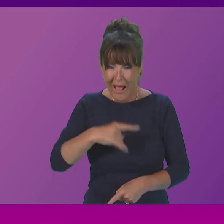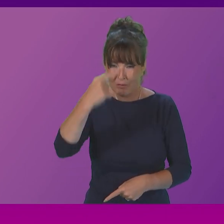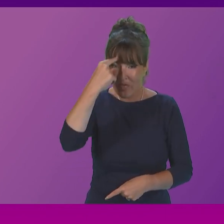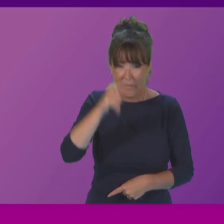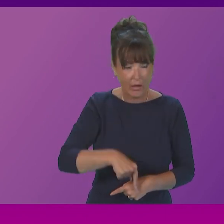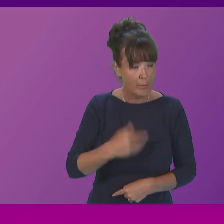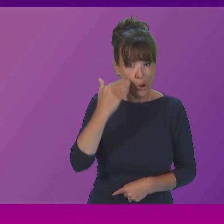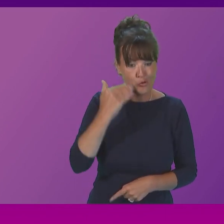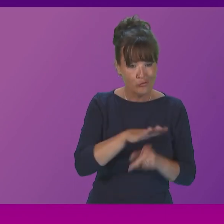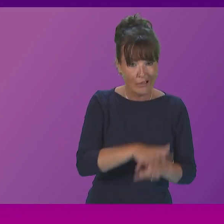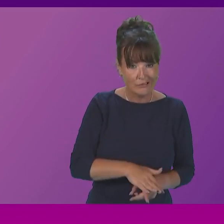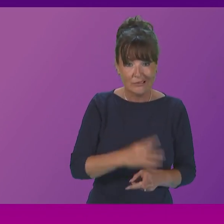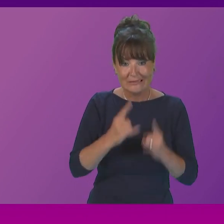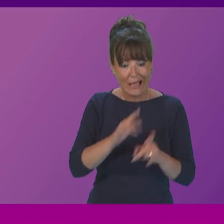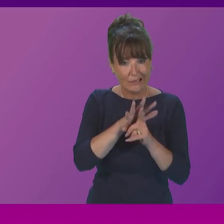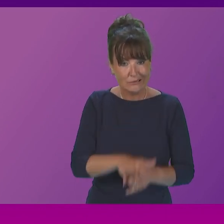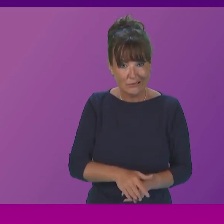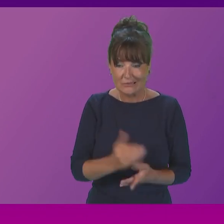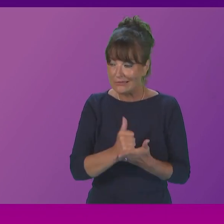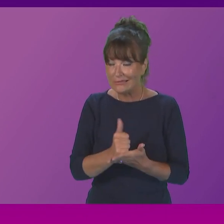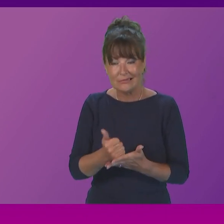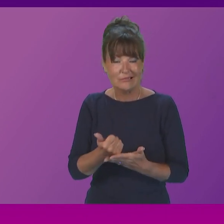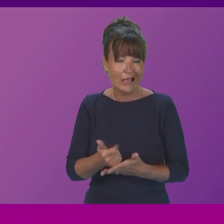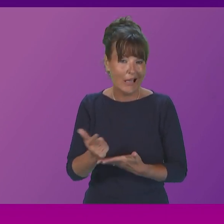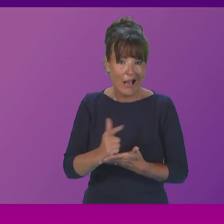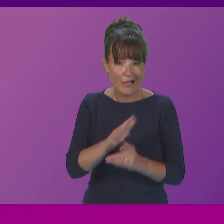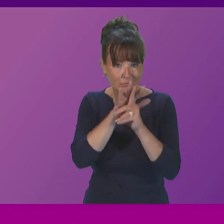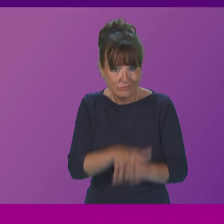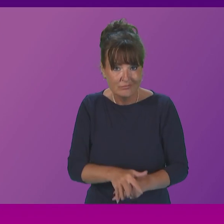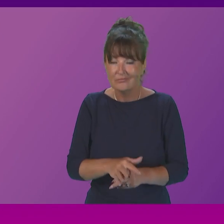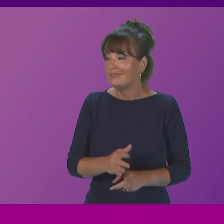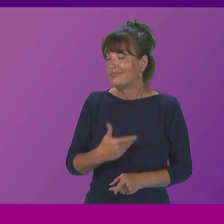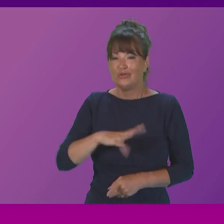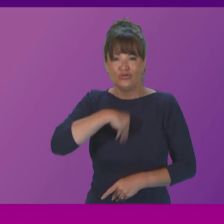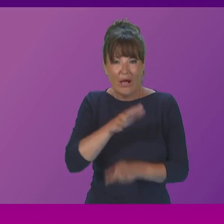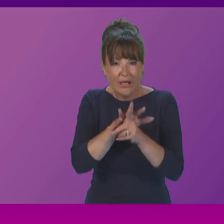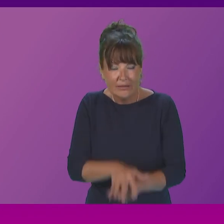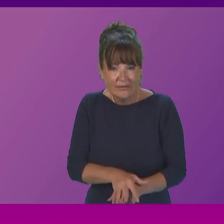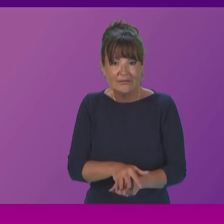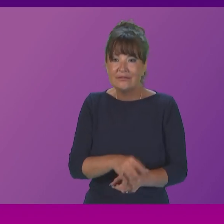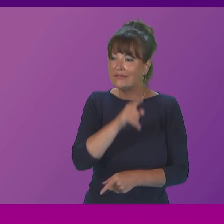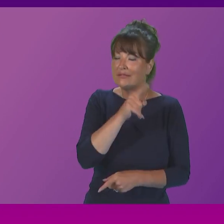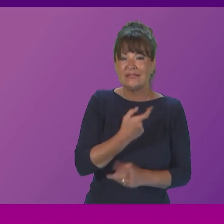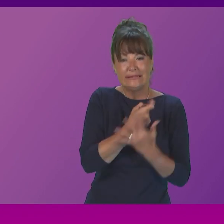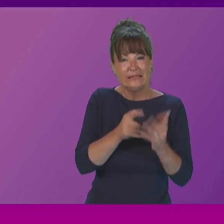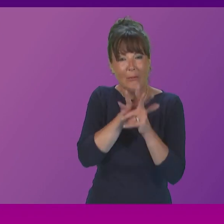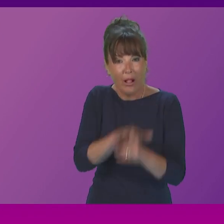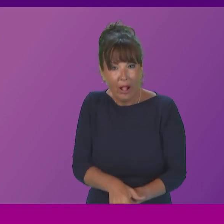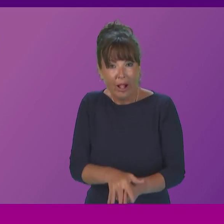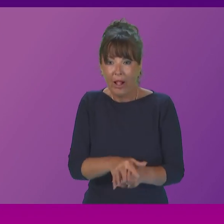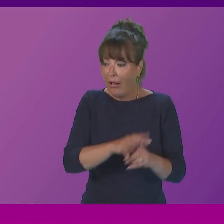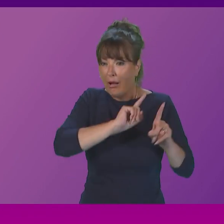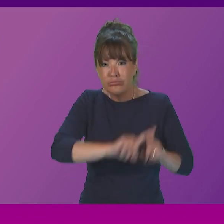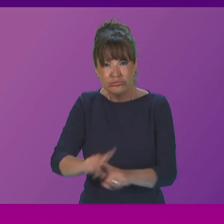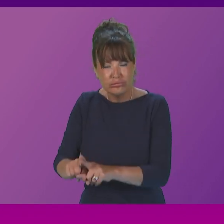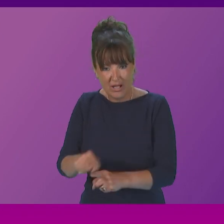of racist, sexist, homophobic, transphobic, classist, ableist abuse and what that means for the systems that we